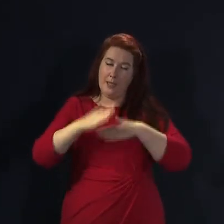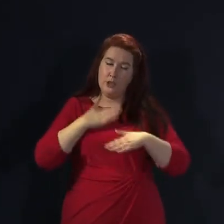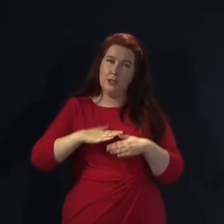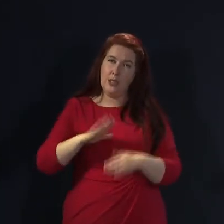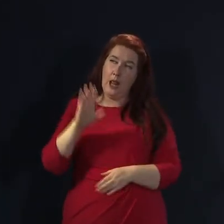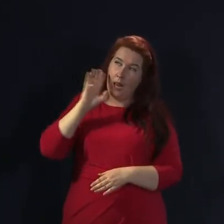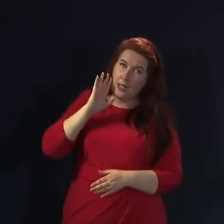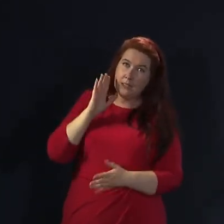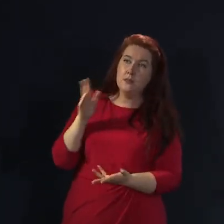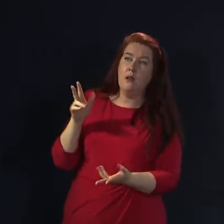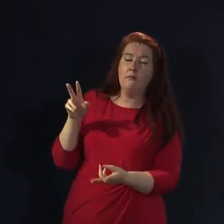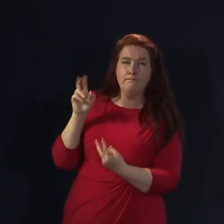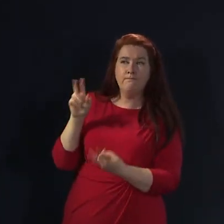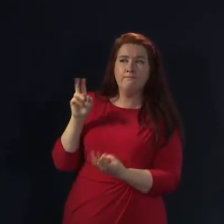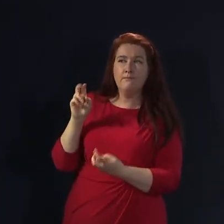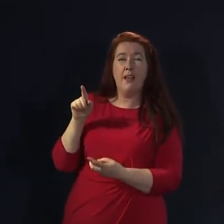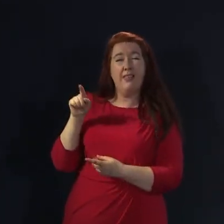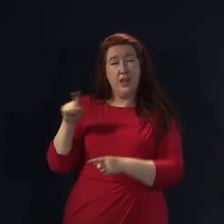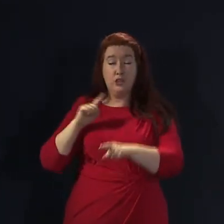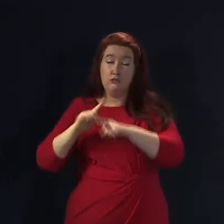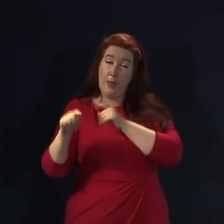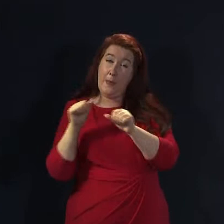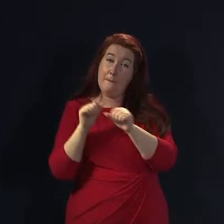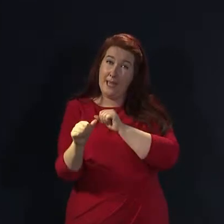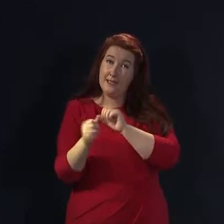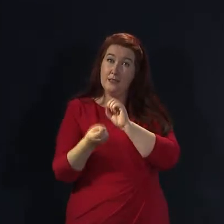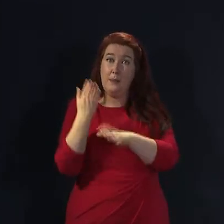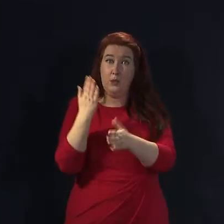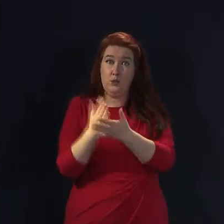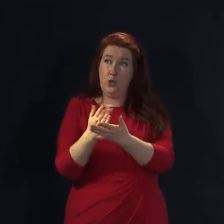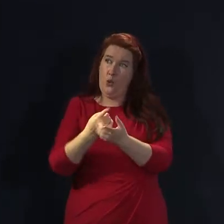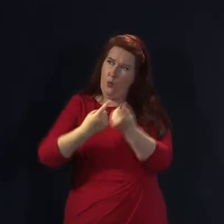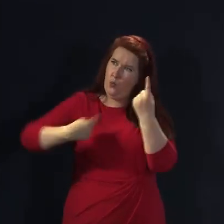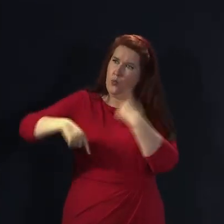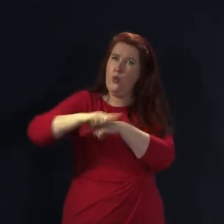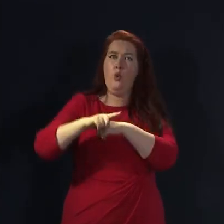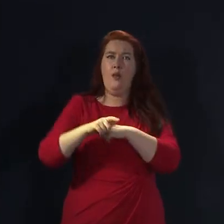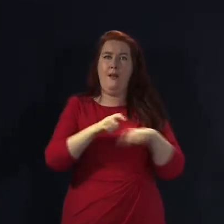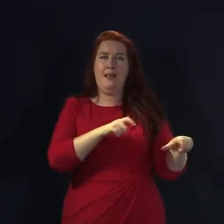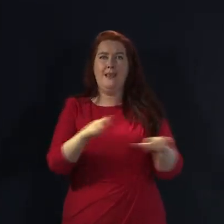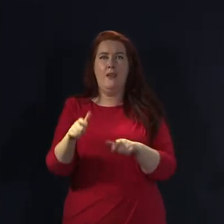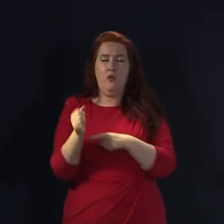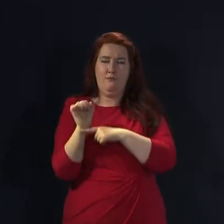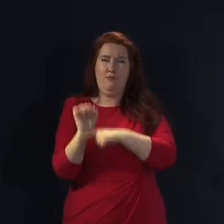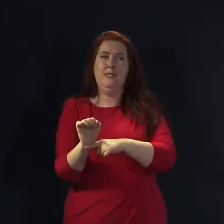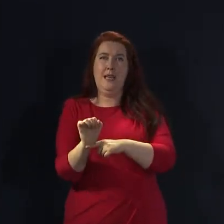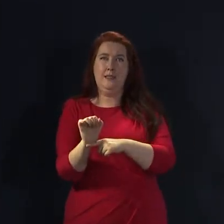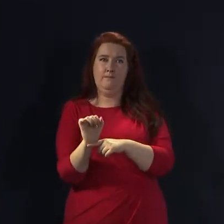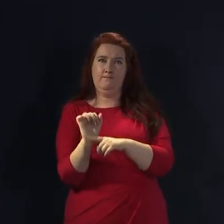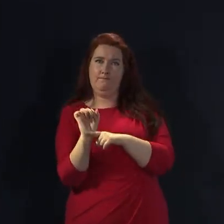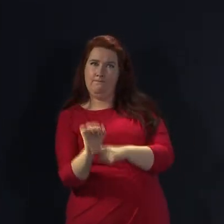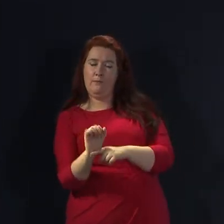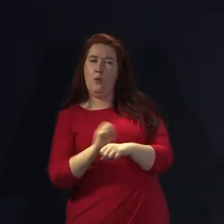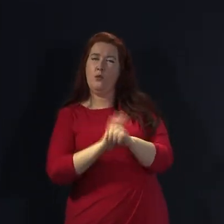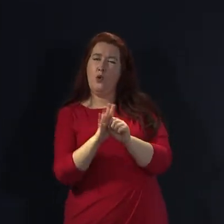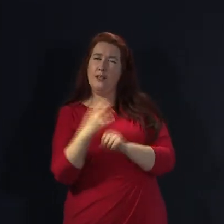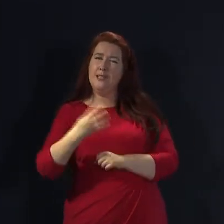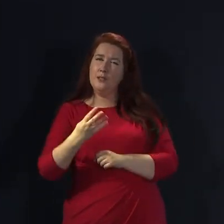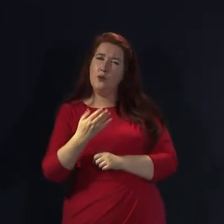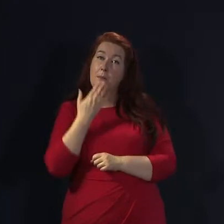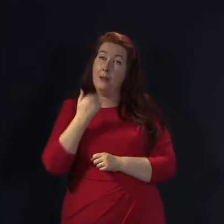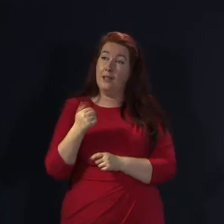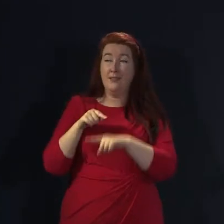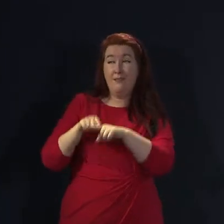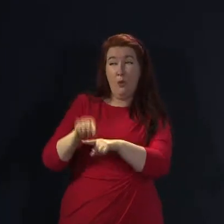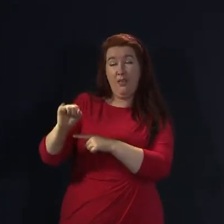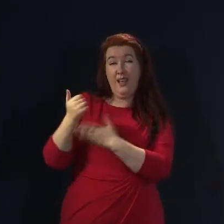They are trying their very best to make sure that we're all remaining protected from COVID-19, and please heed their advice when